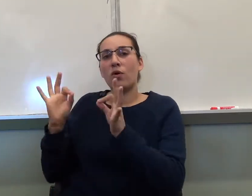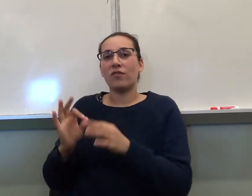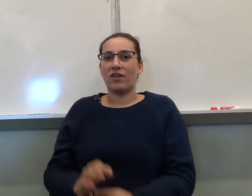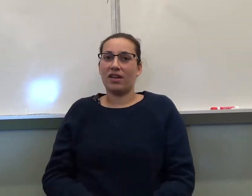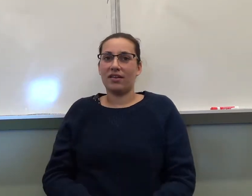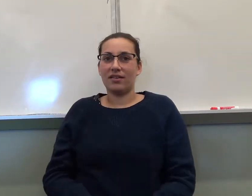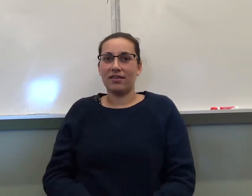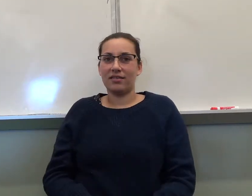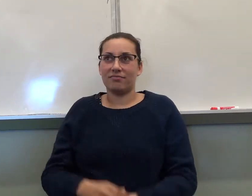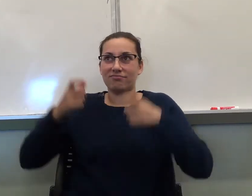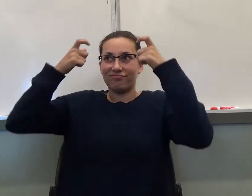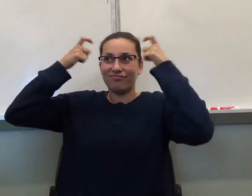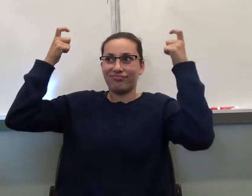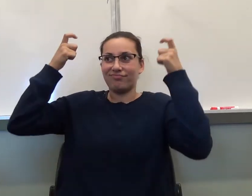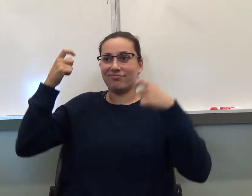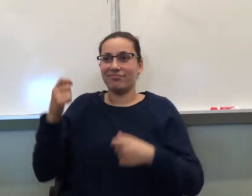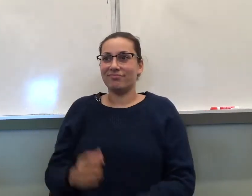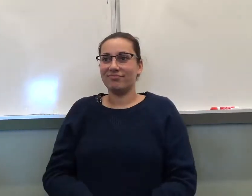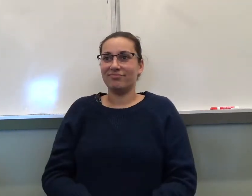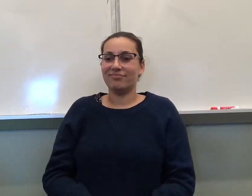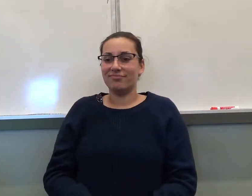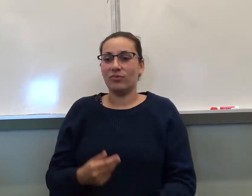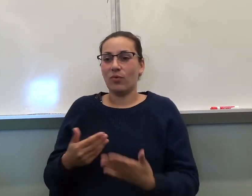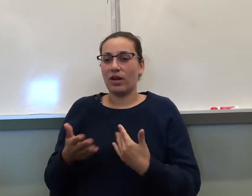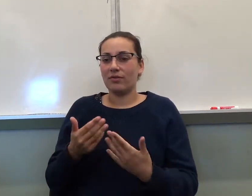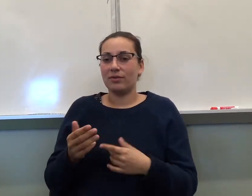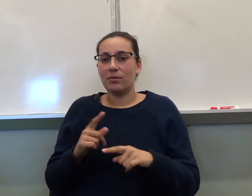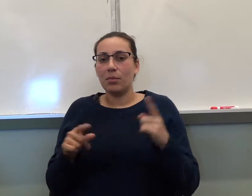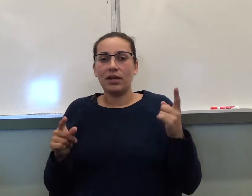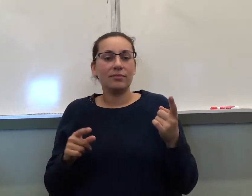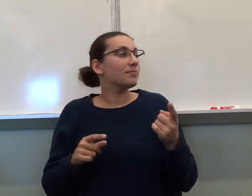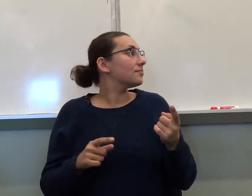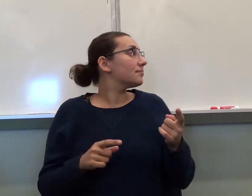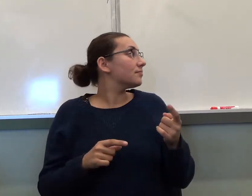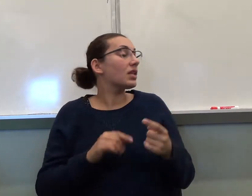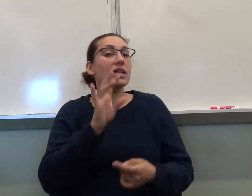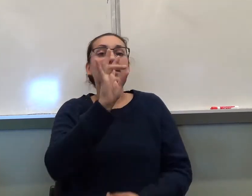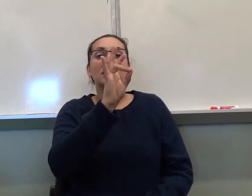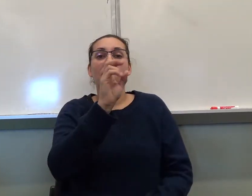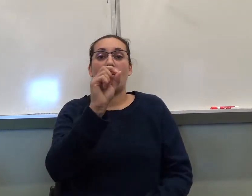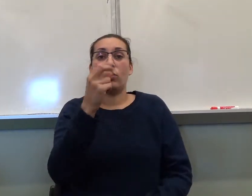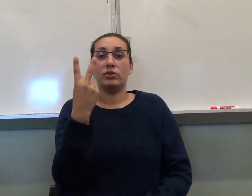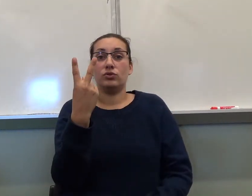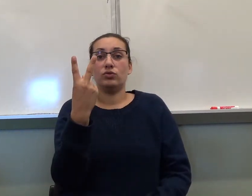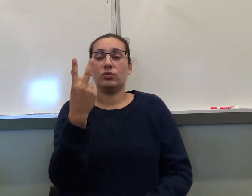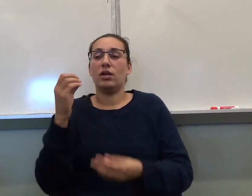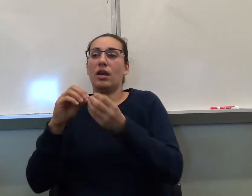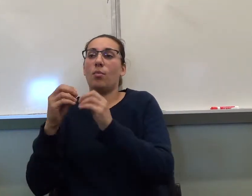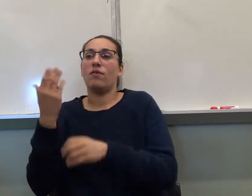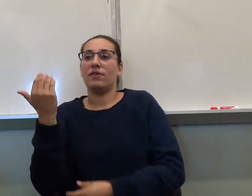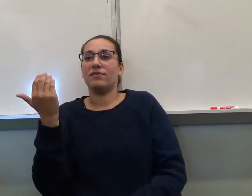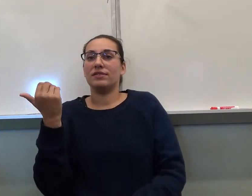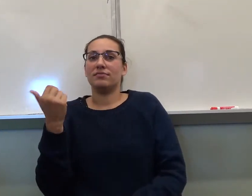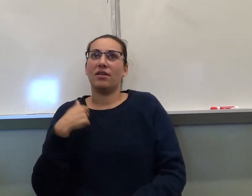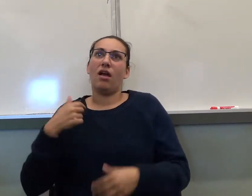That's pretty. Uh-huh. Okay, this is 7.2, number 15. I gave up a long time ago on that.